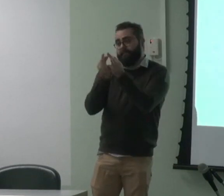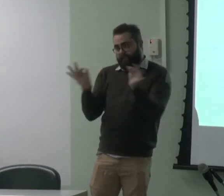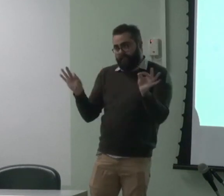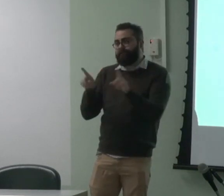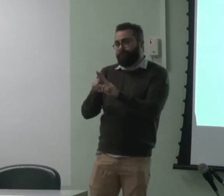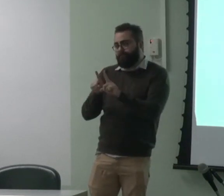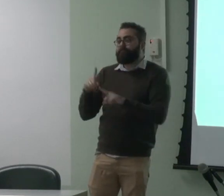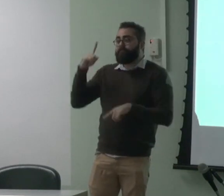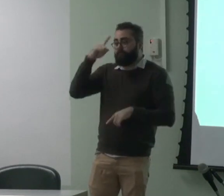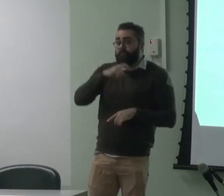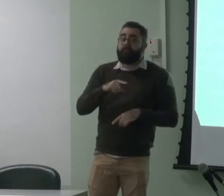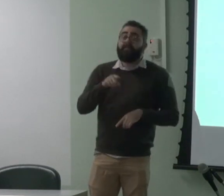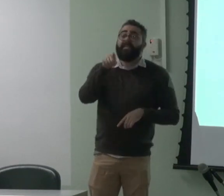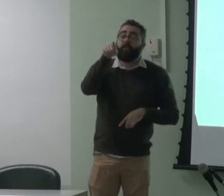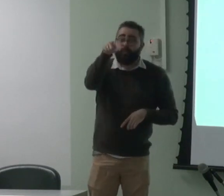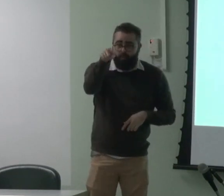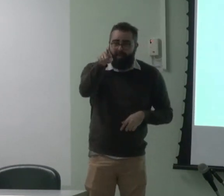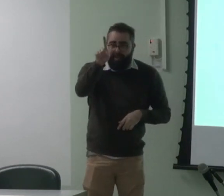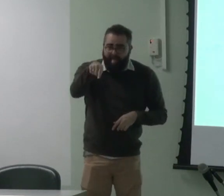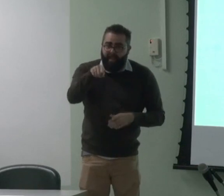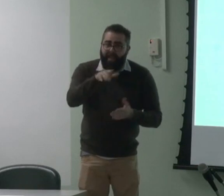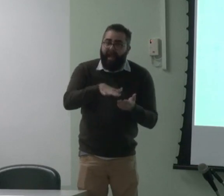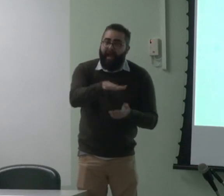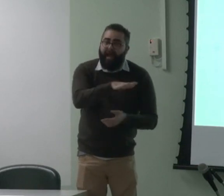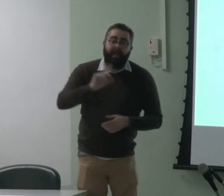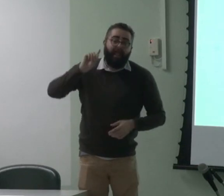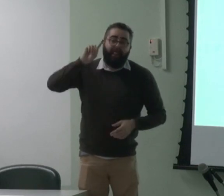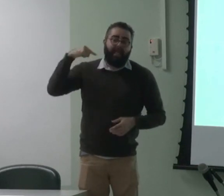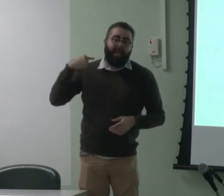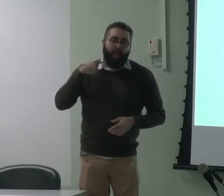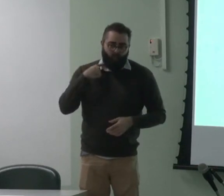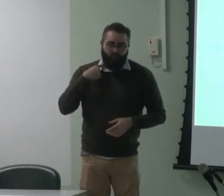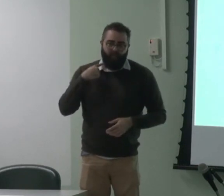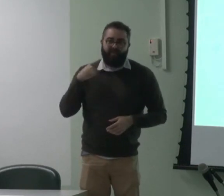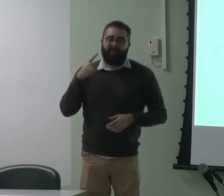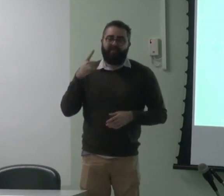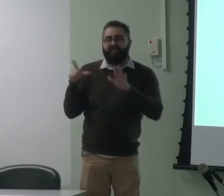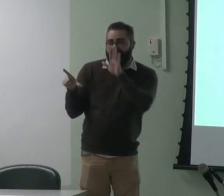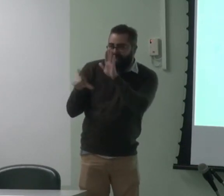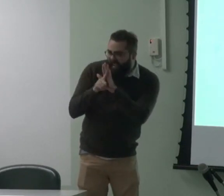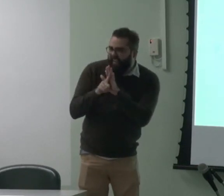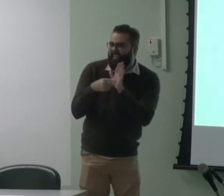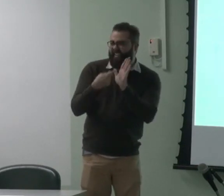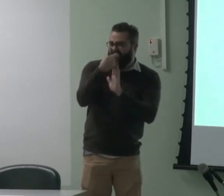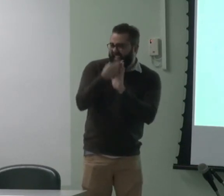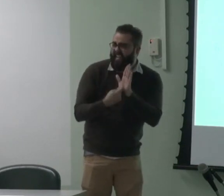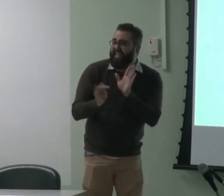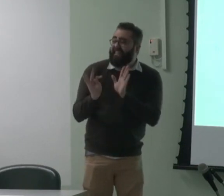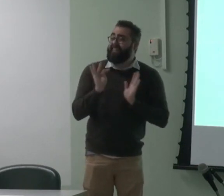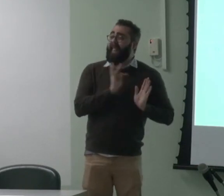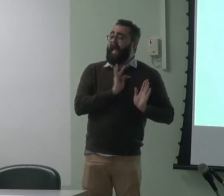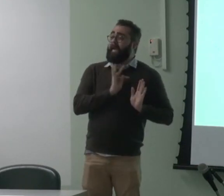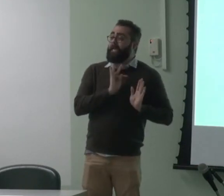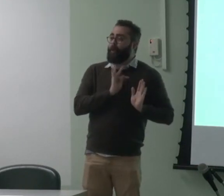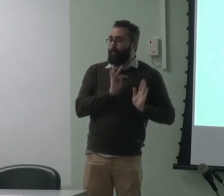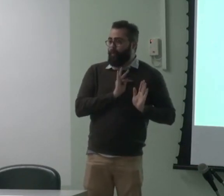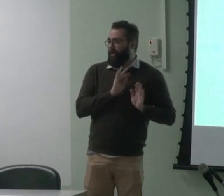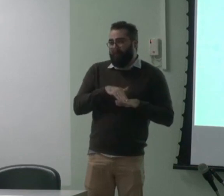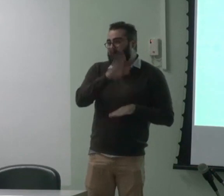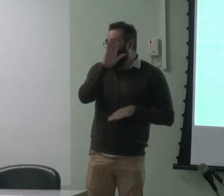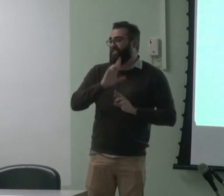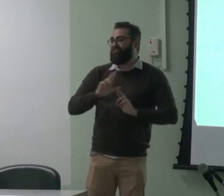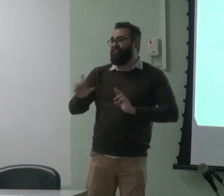The legal language is a very specific domain, and as you know, it's sometimes very